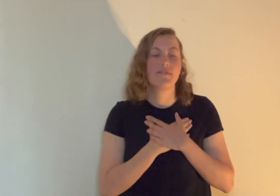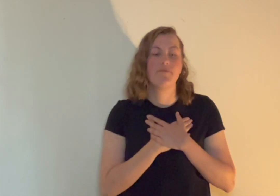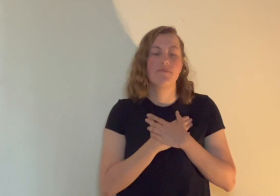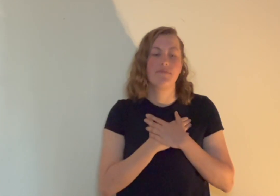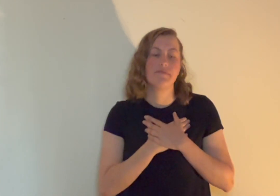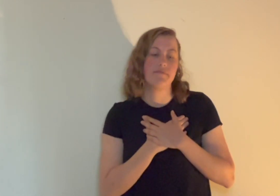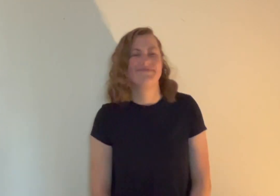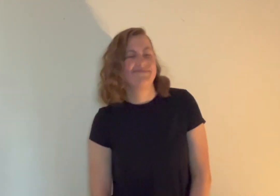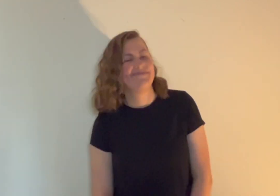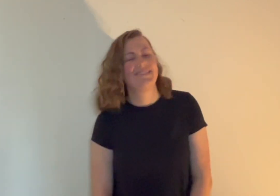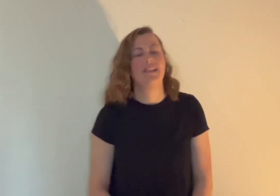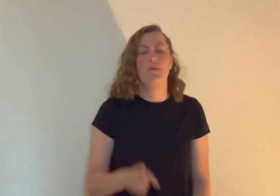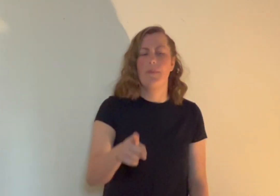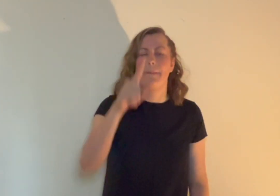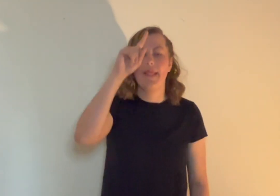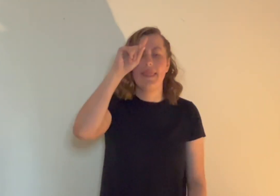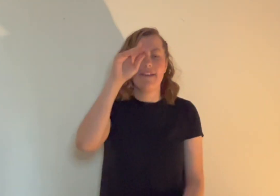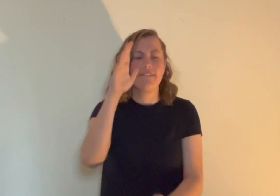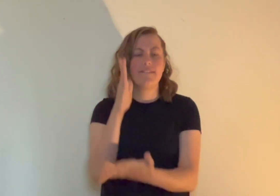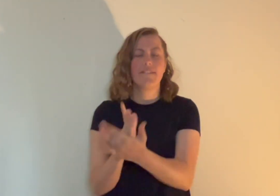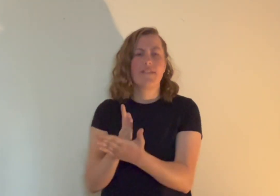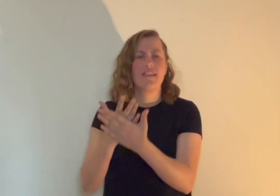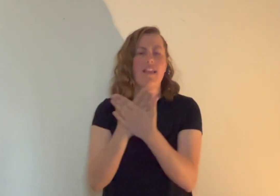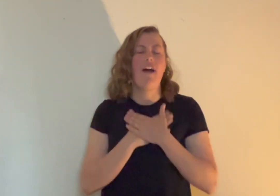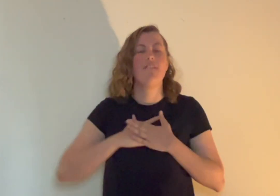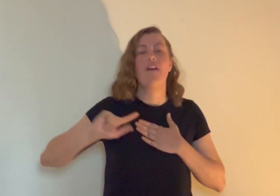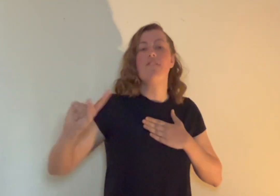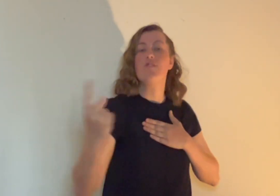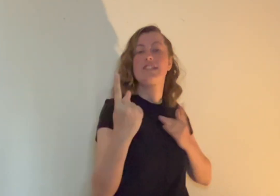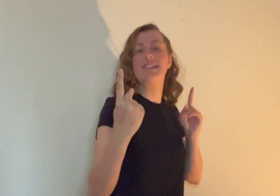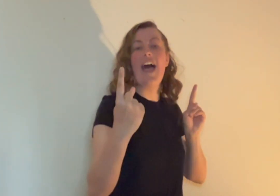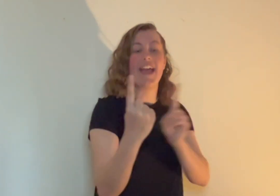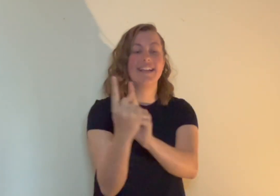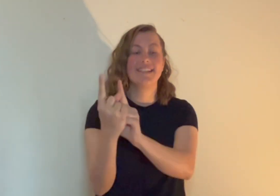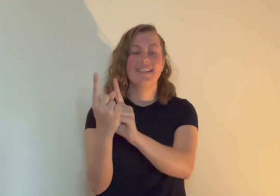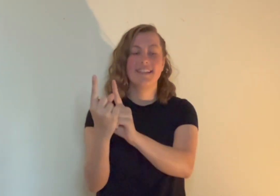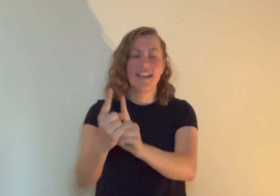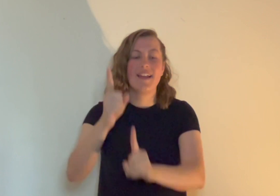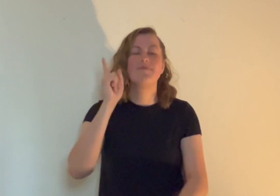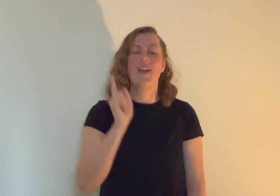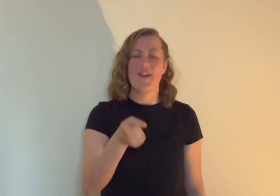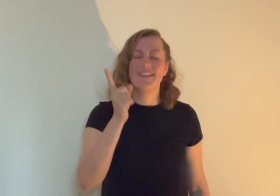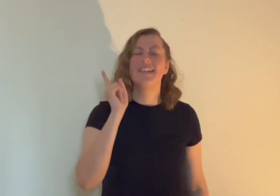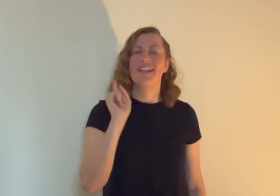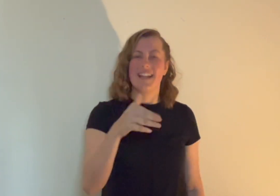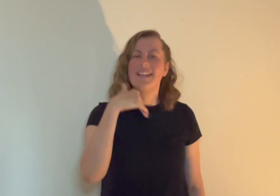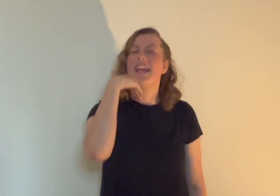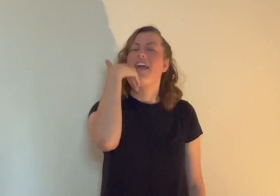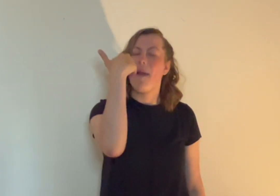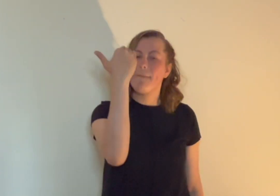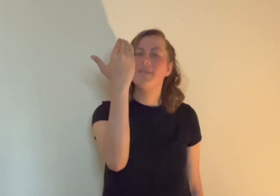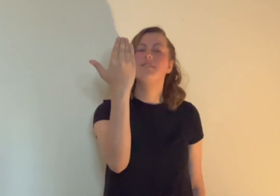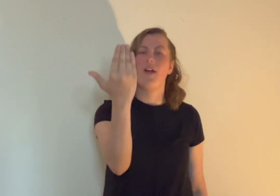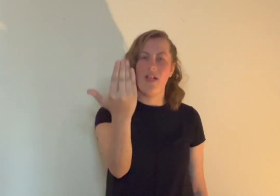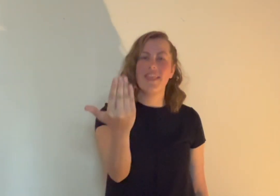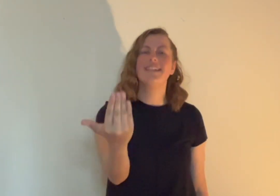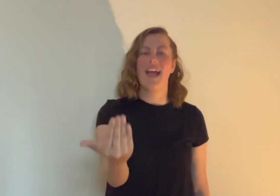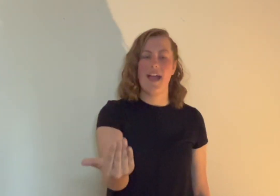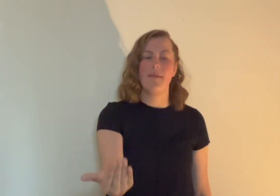Would you believe in a love at first sight? Yes, I'm certain that it happens all the time